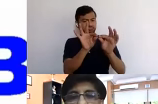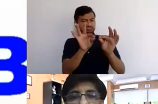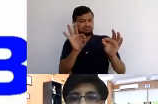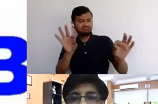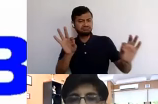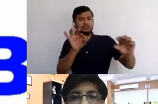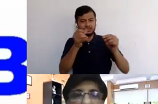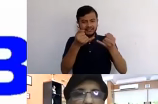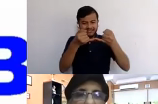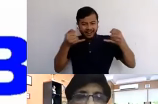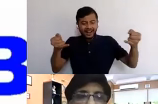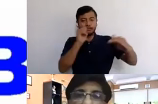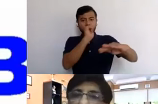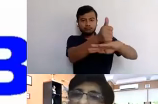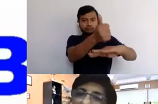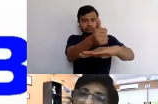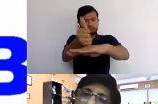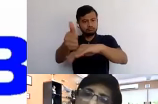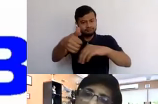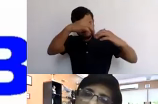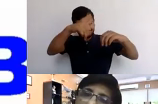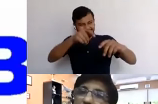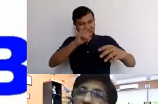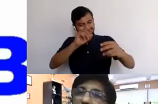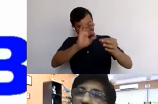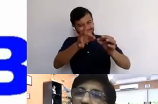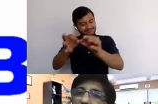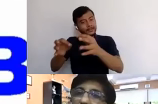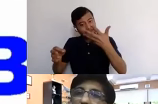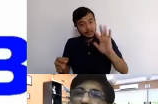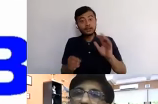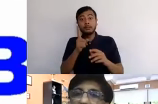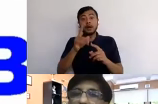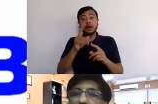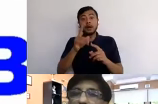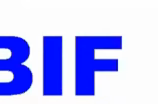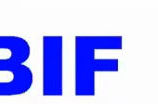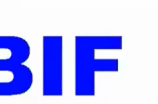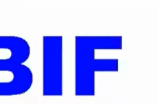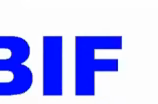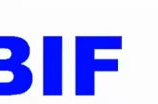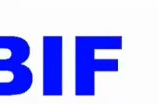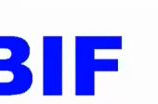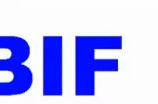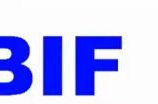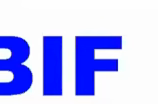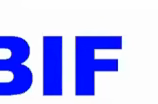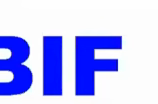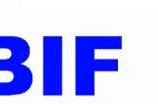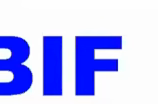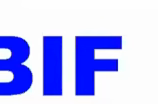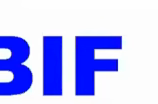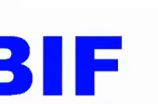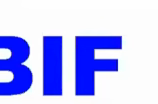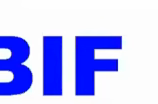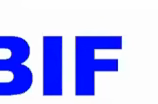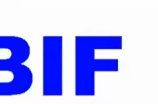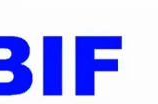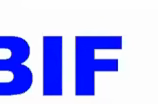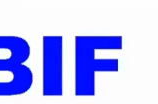hotspots for service delivery with, you know, the technologies such as Wi-Fi 6 as point to point Wi-Fi